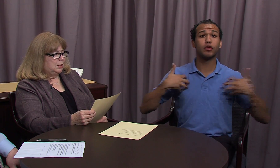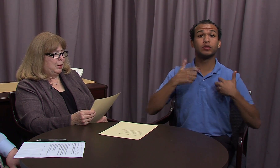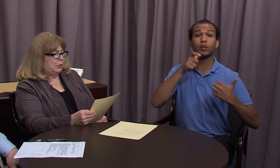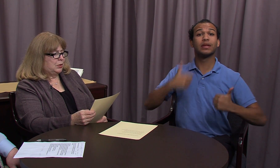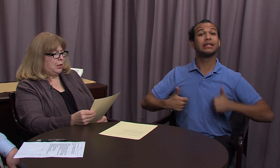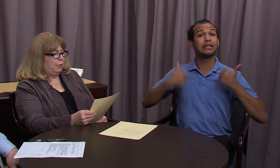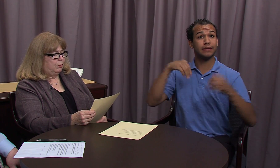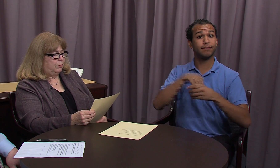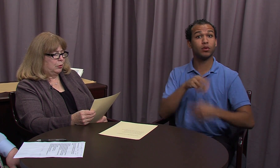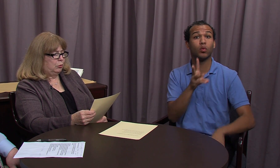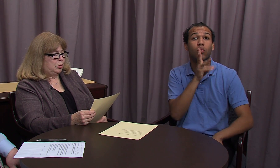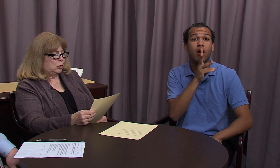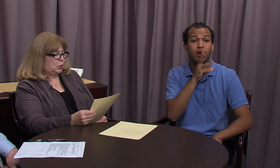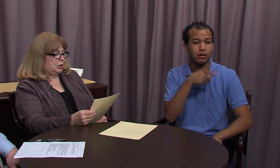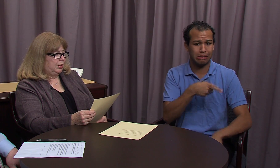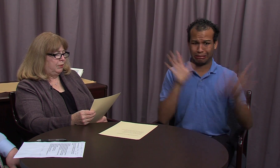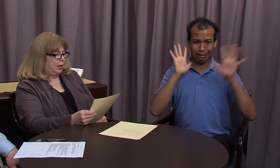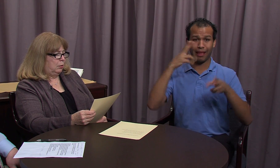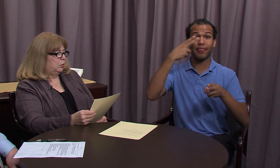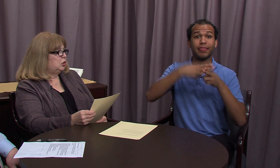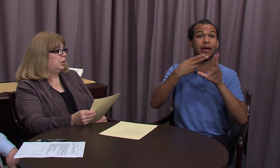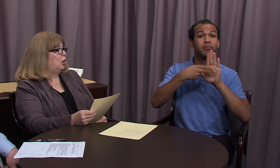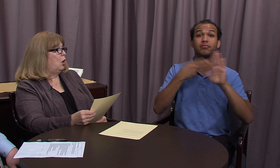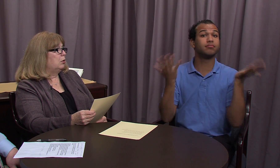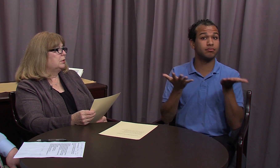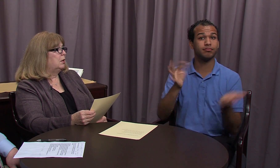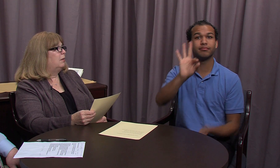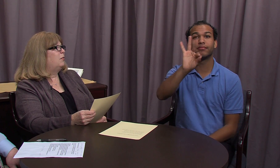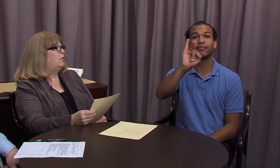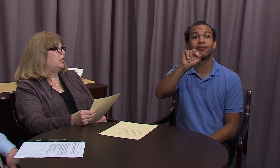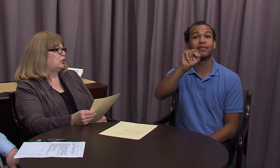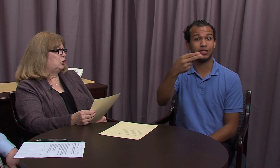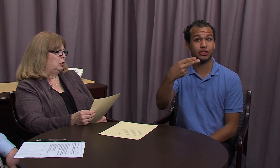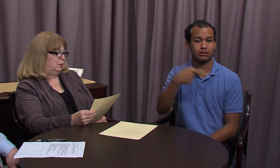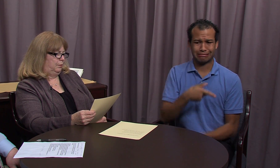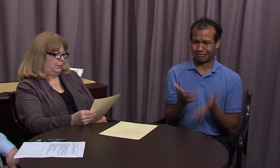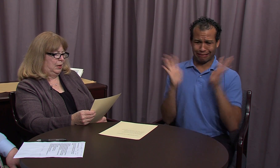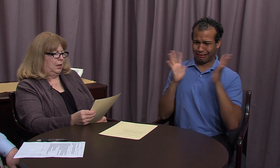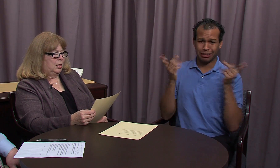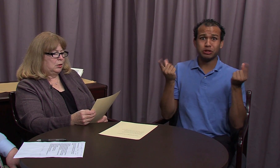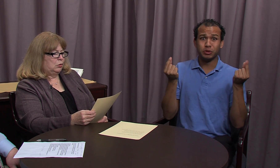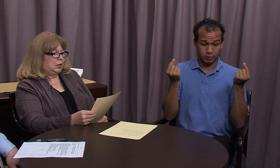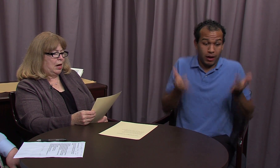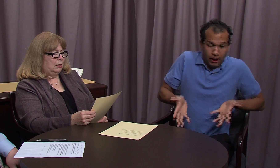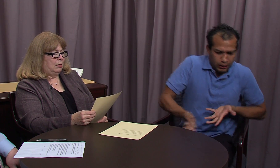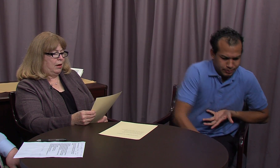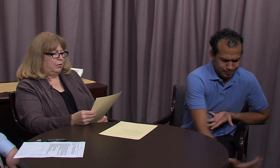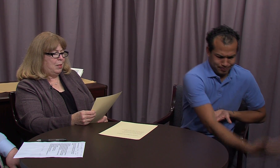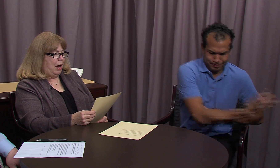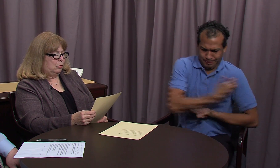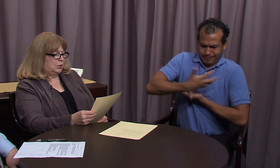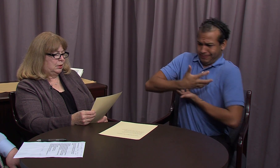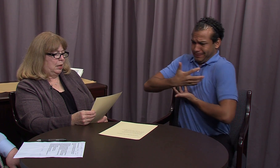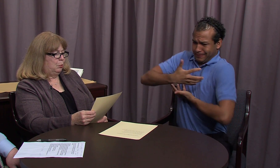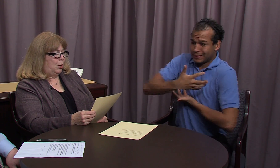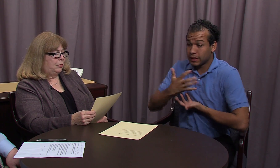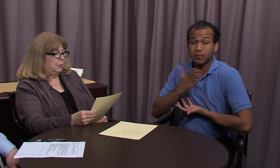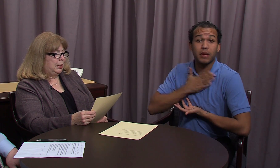made her sorry for the creatures which live there, which she calls fish. So she got a lot of them out and brought them in